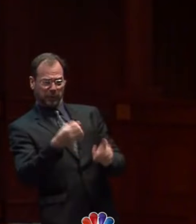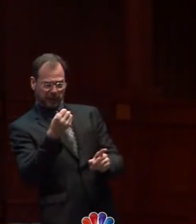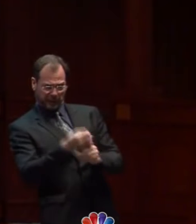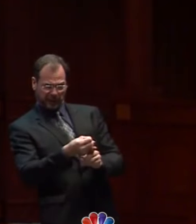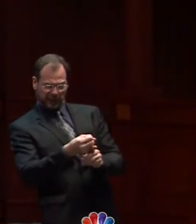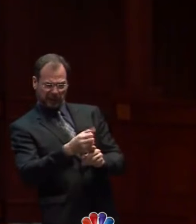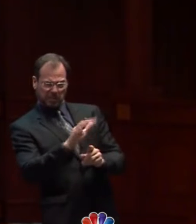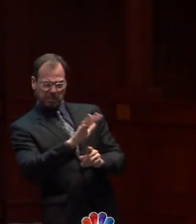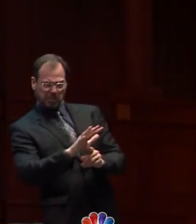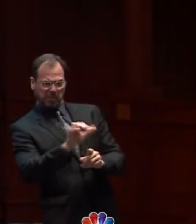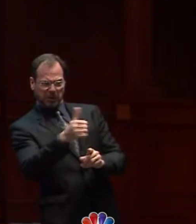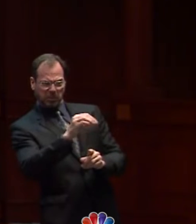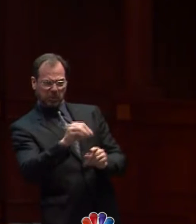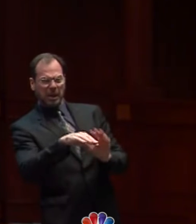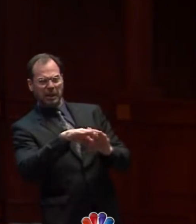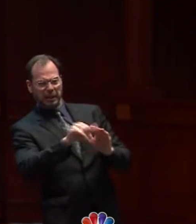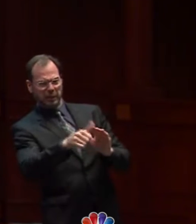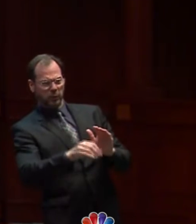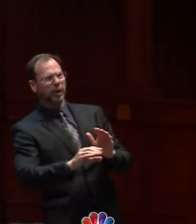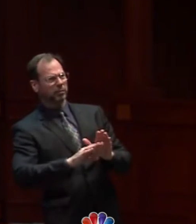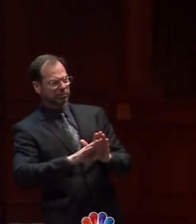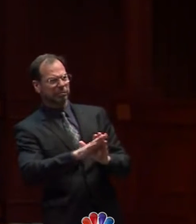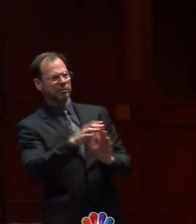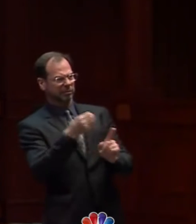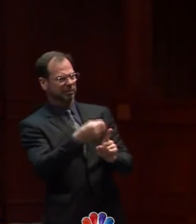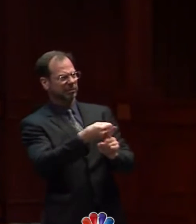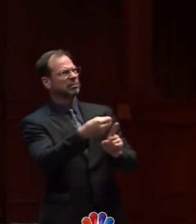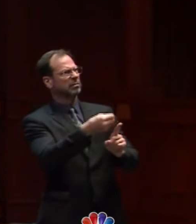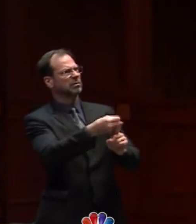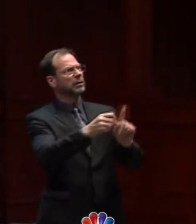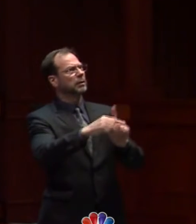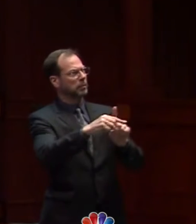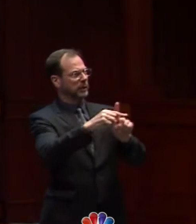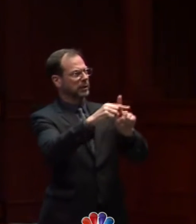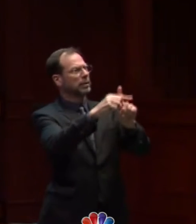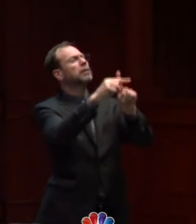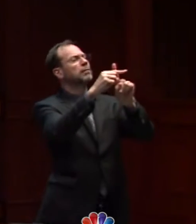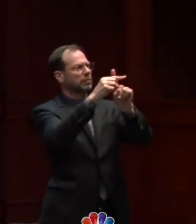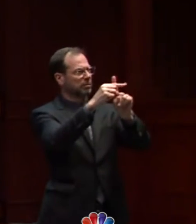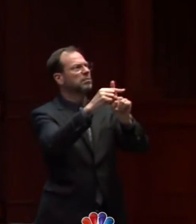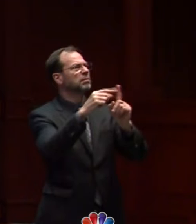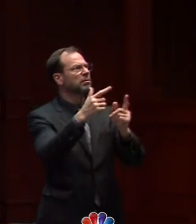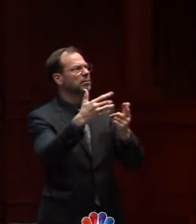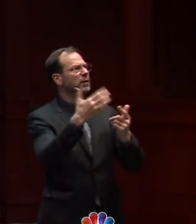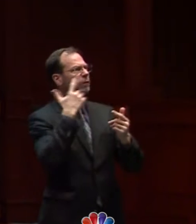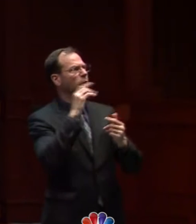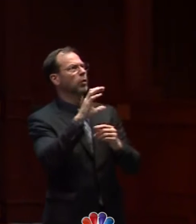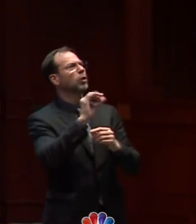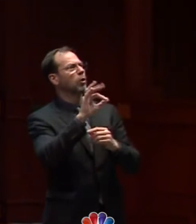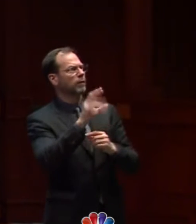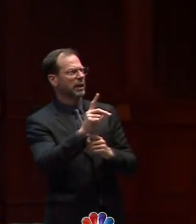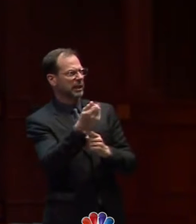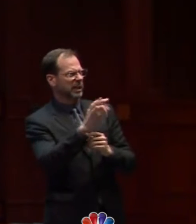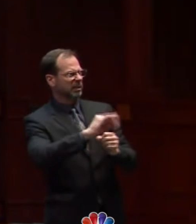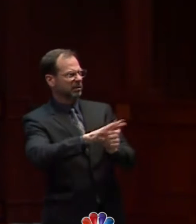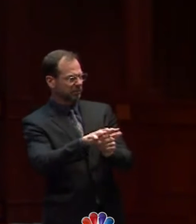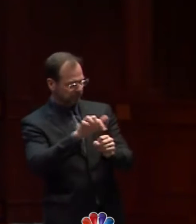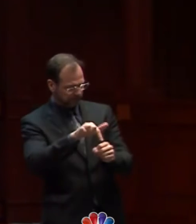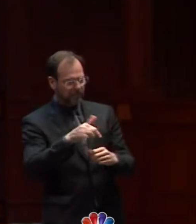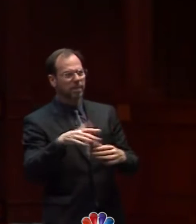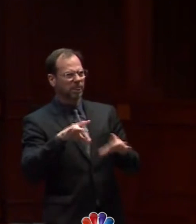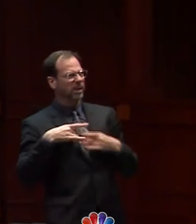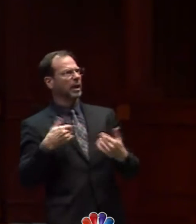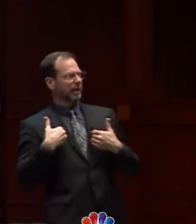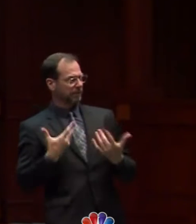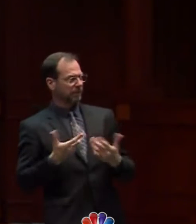only about 10% or less than 10% of those who are tested test positive for COVID-19. Stated